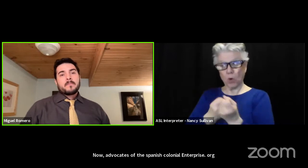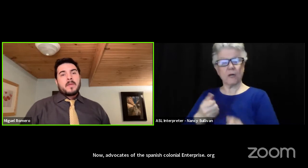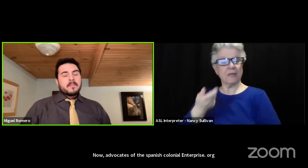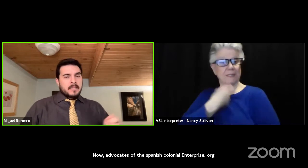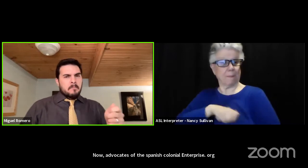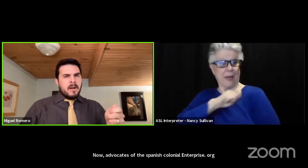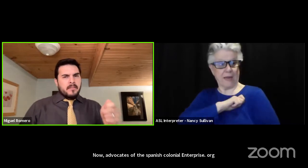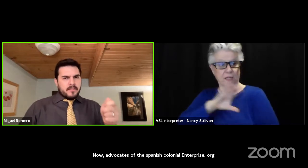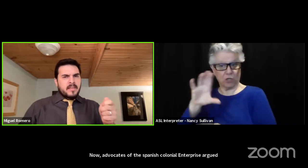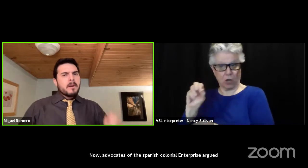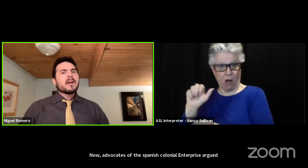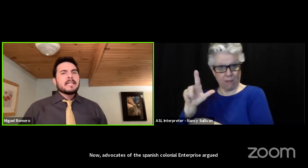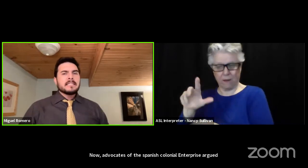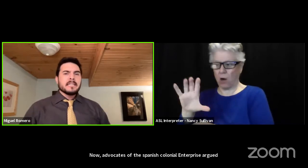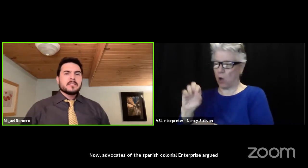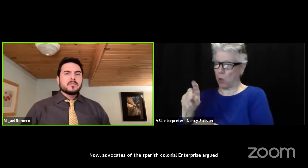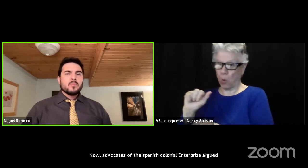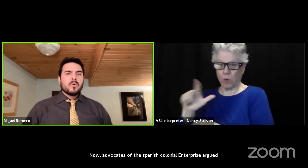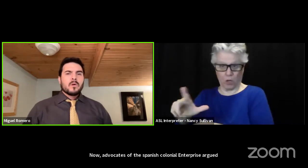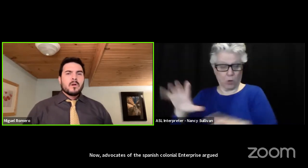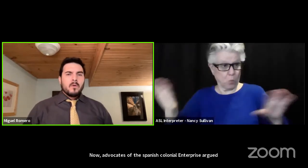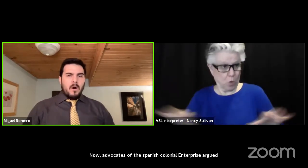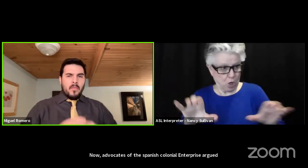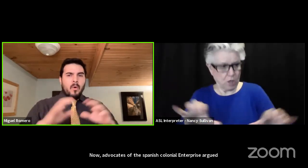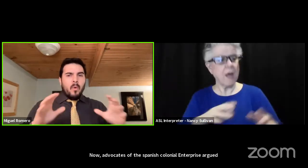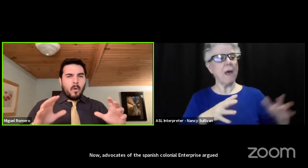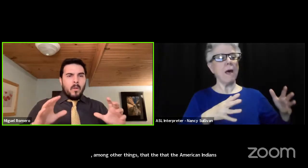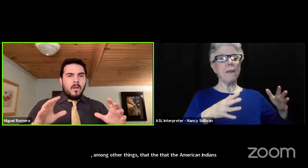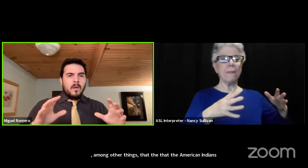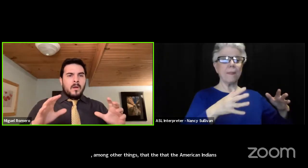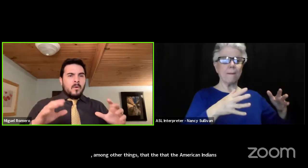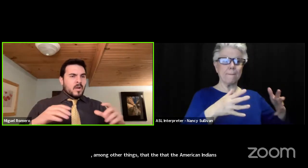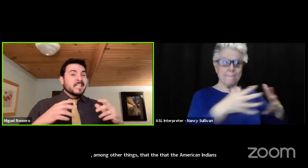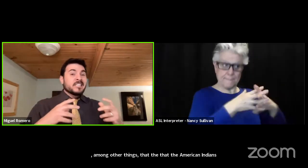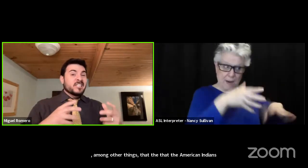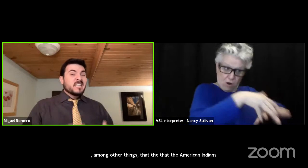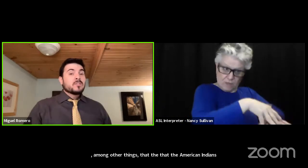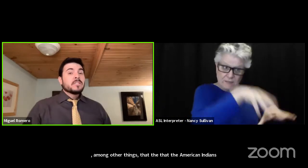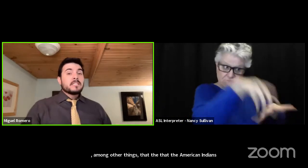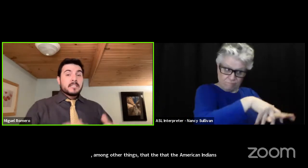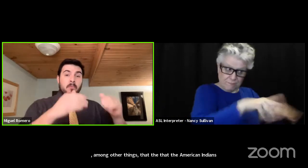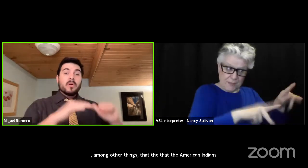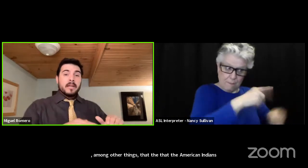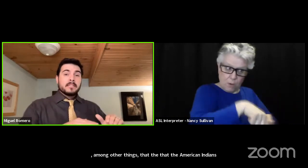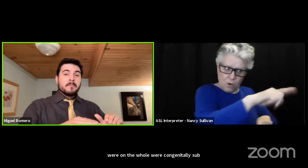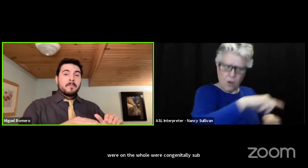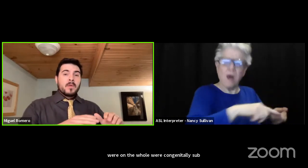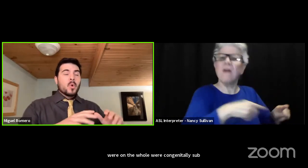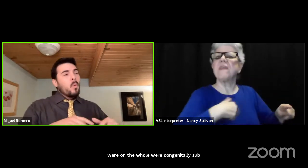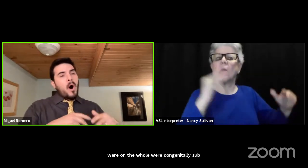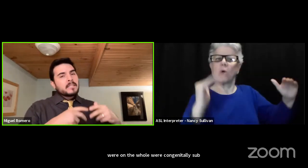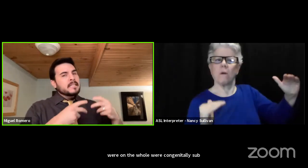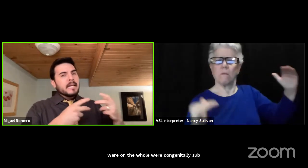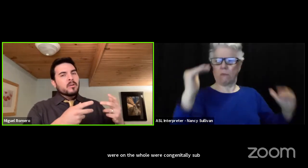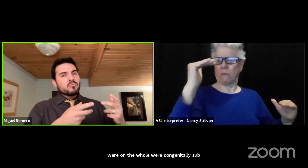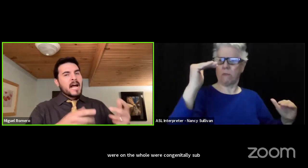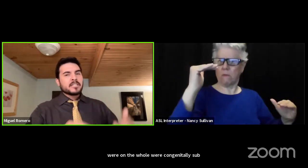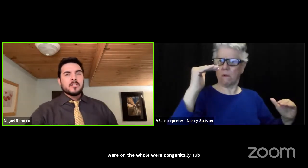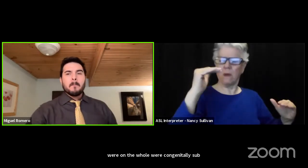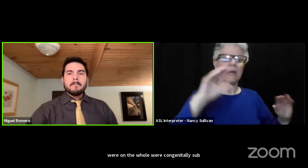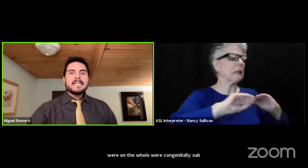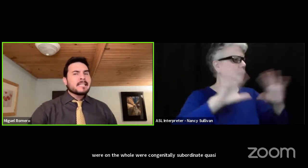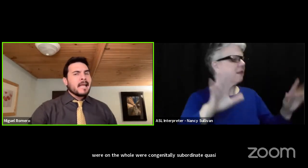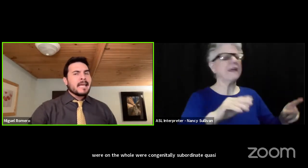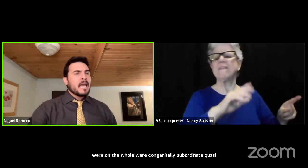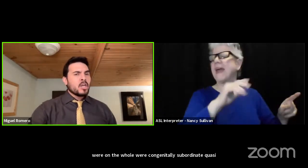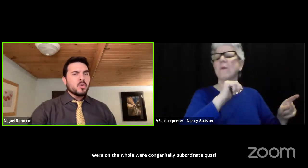things, that the Amerindians were, on the whole, were congenitally subordinate,